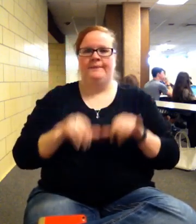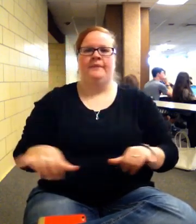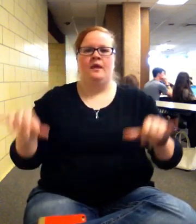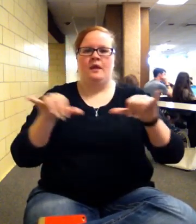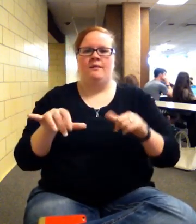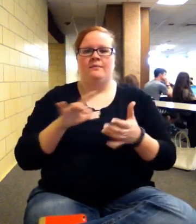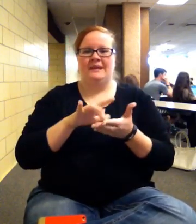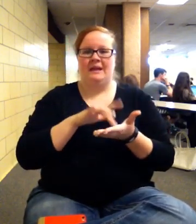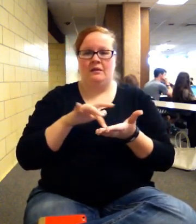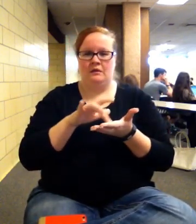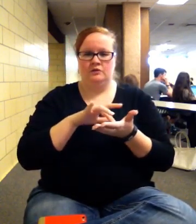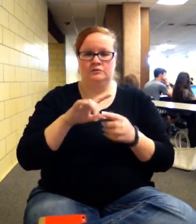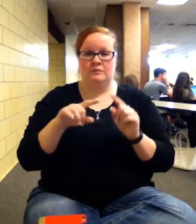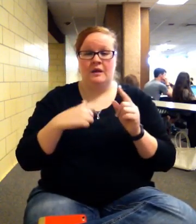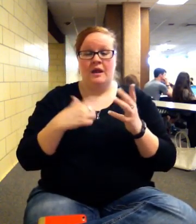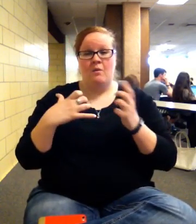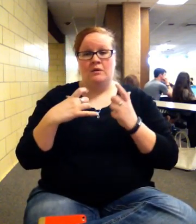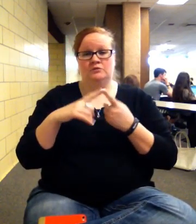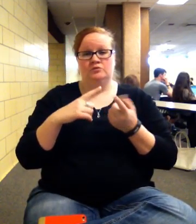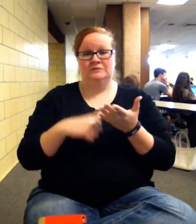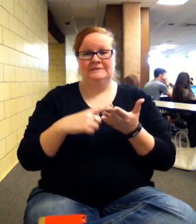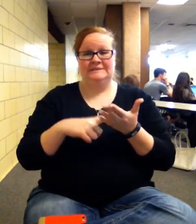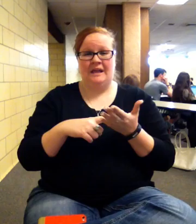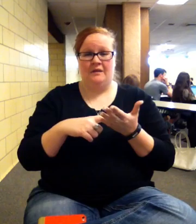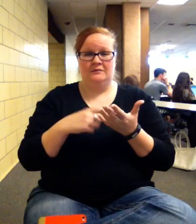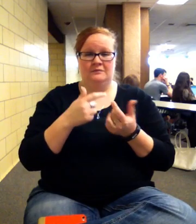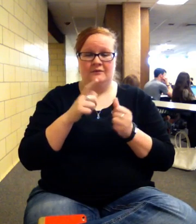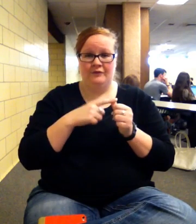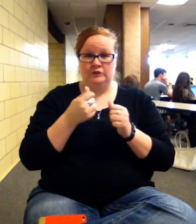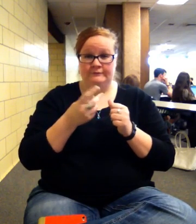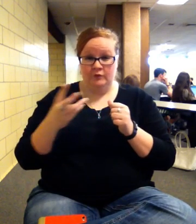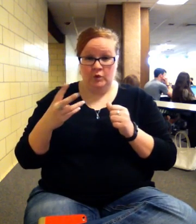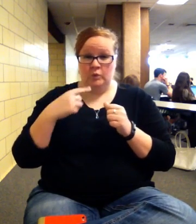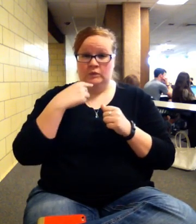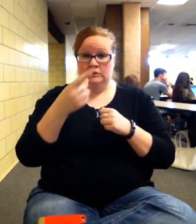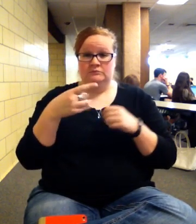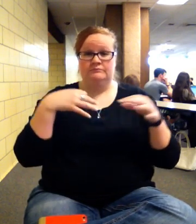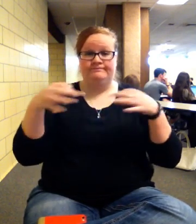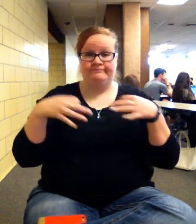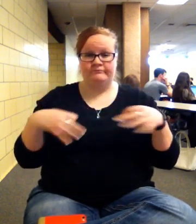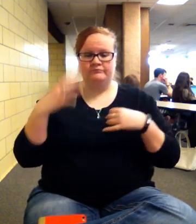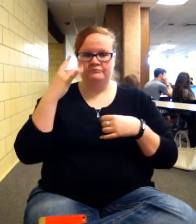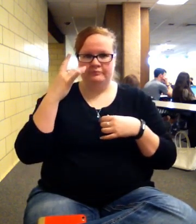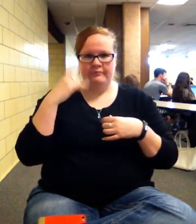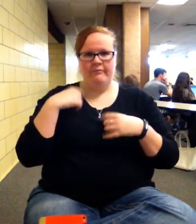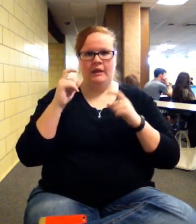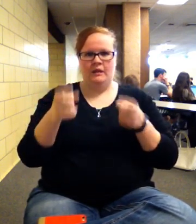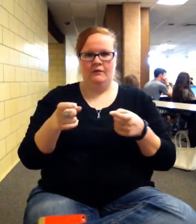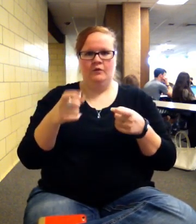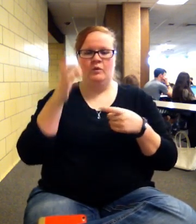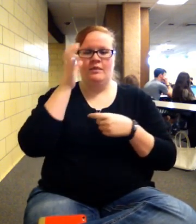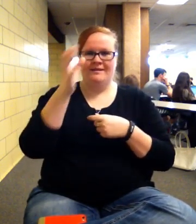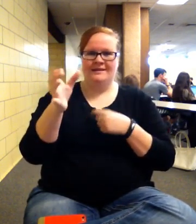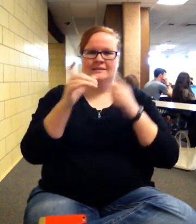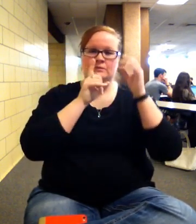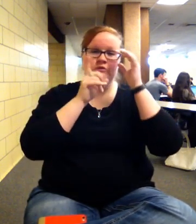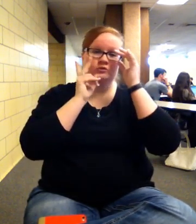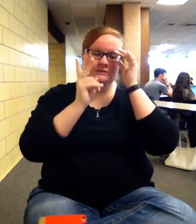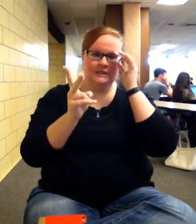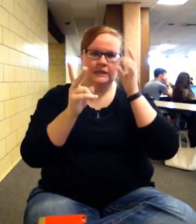want to at least talk through the first few and tell you why I assigned them and the concepts that you're seeing and then the calculations